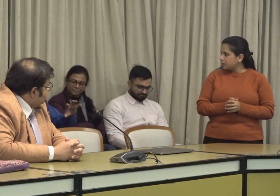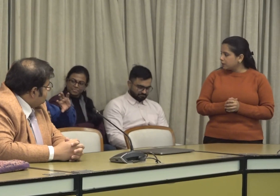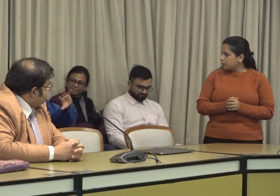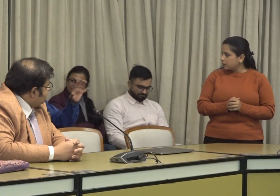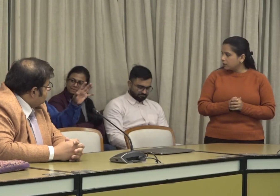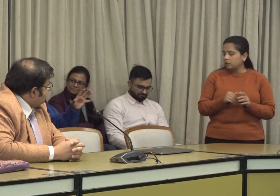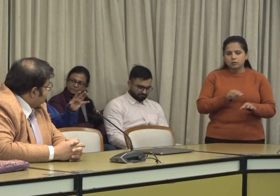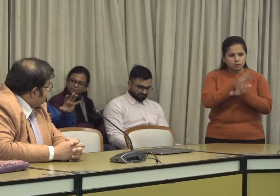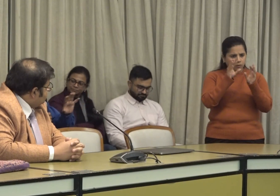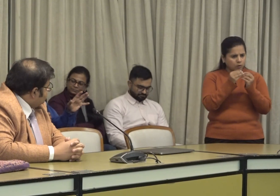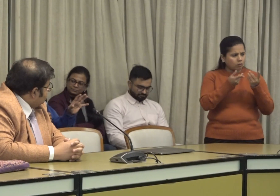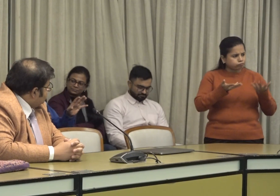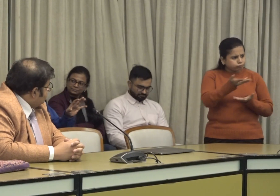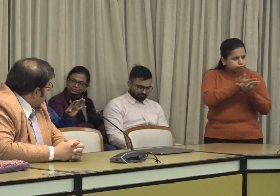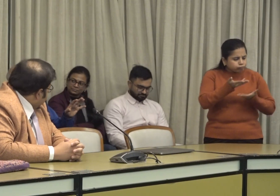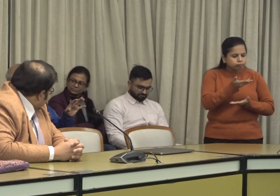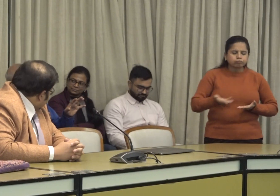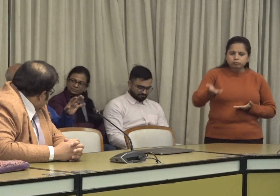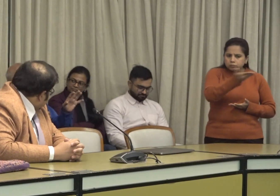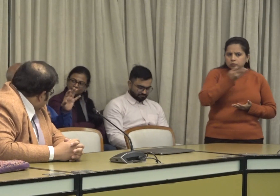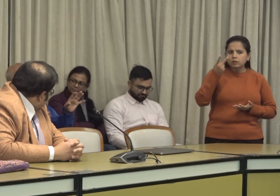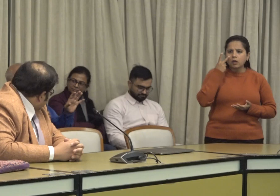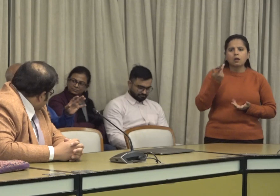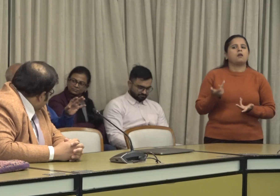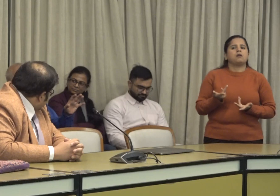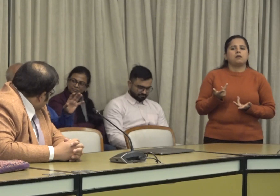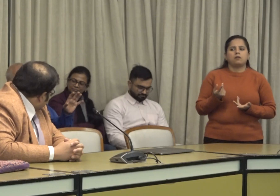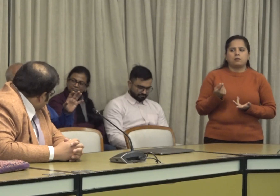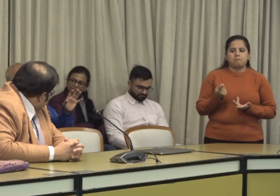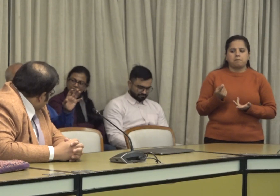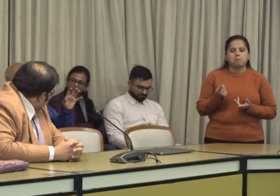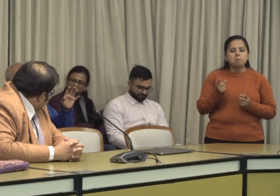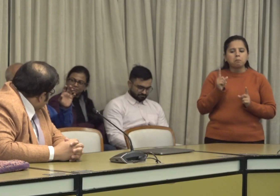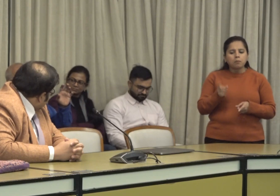The entire discussion should be